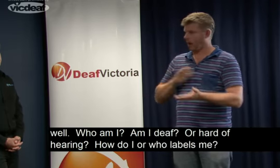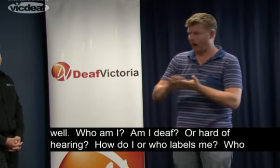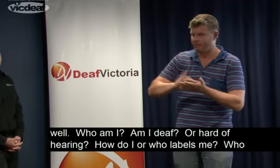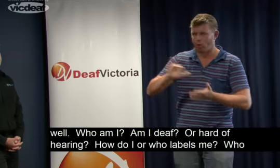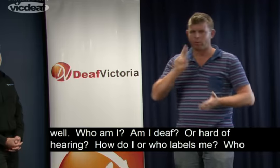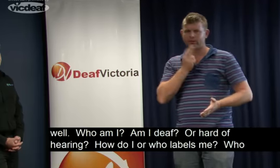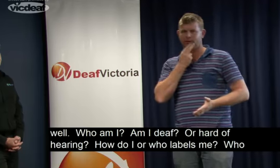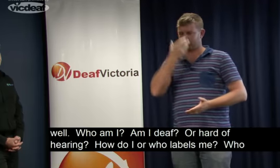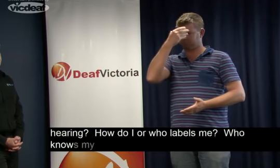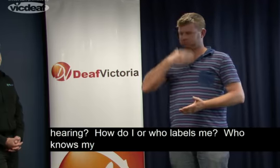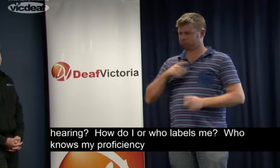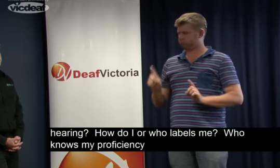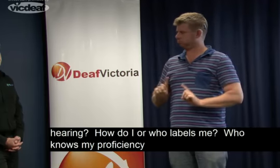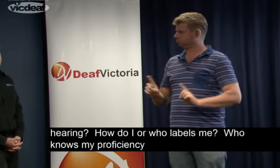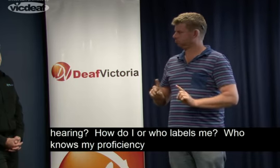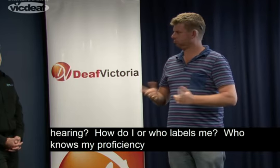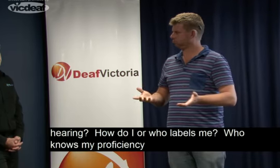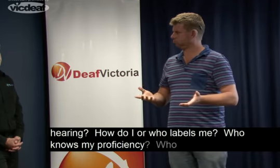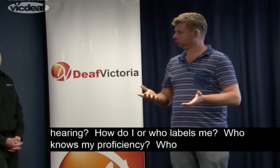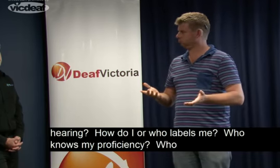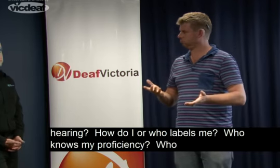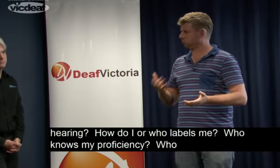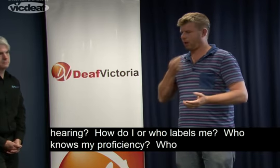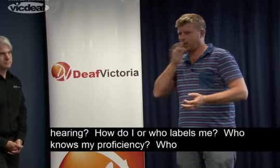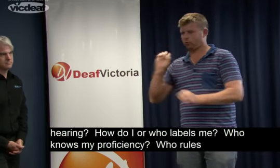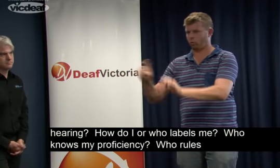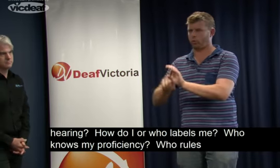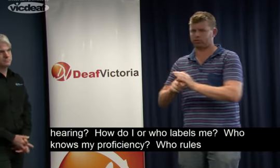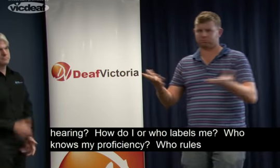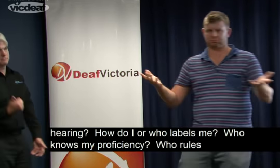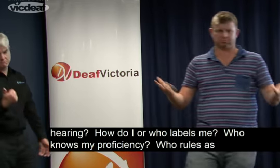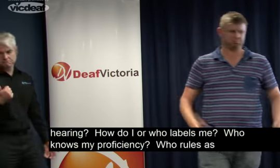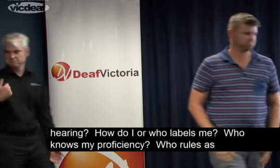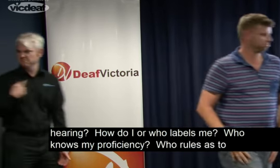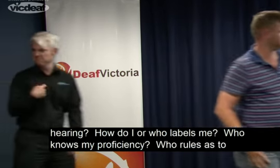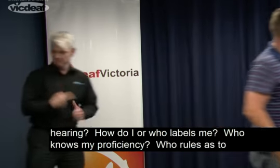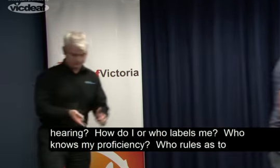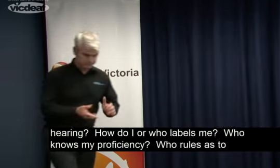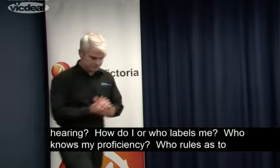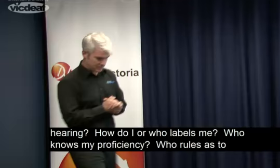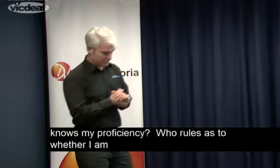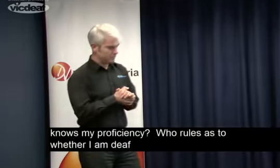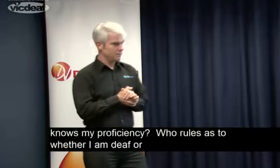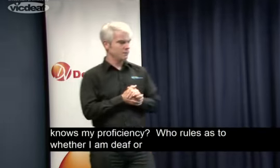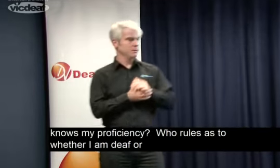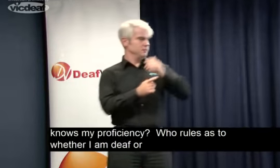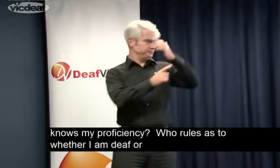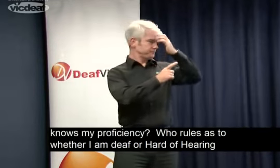will assess me as to whether I am deaf or hard of hearing? And that's a question to you.